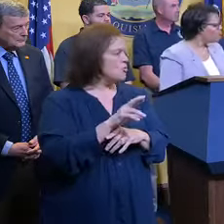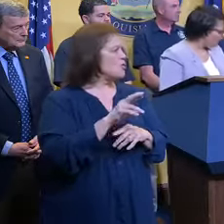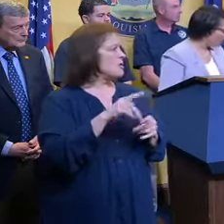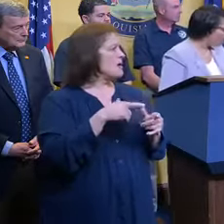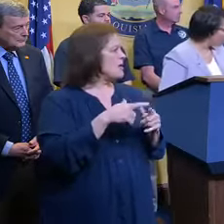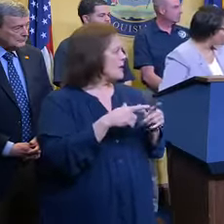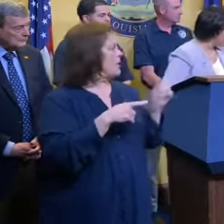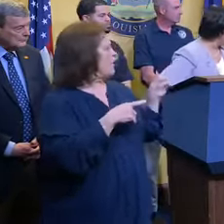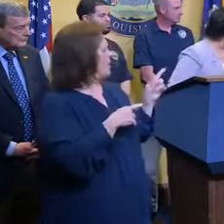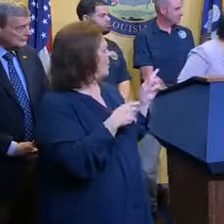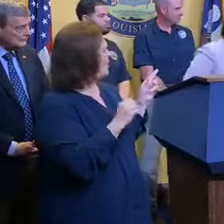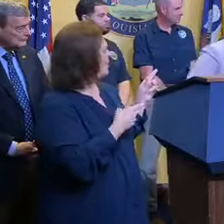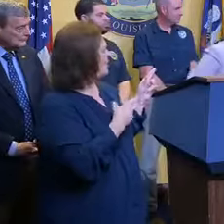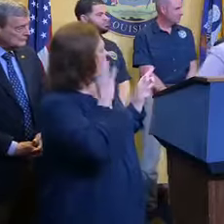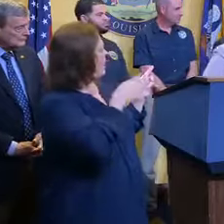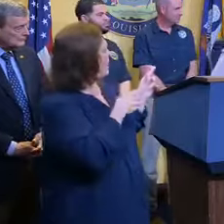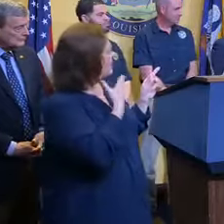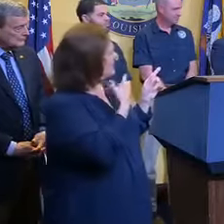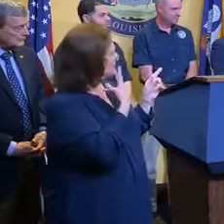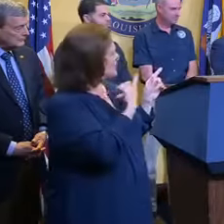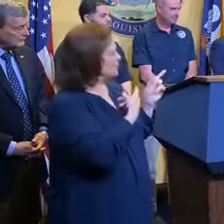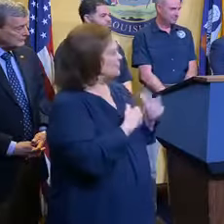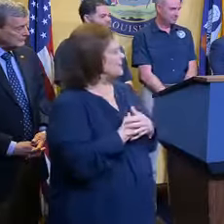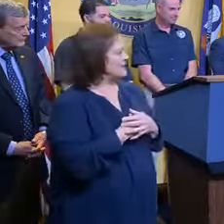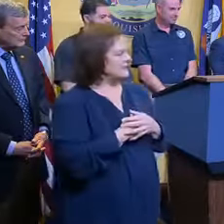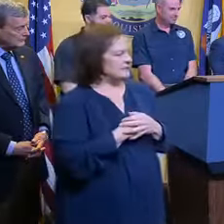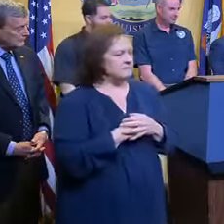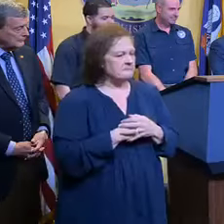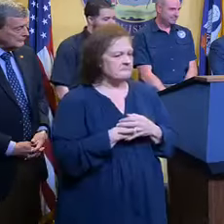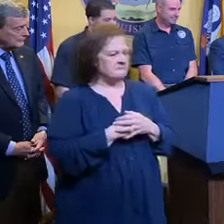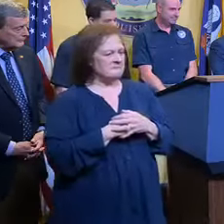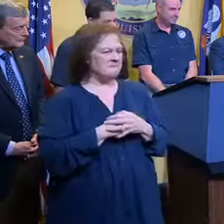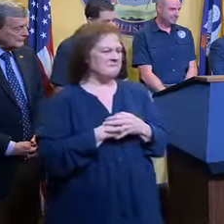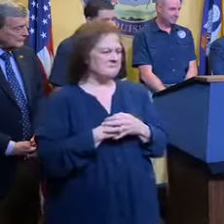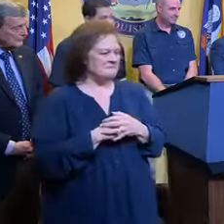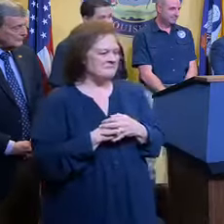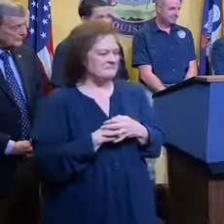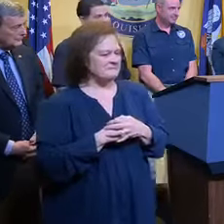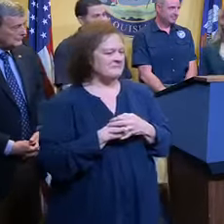Banks. Hey, Councilman, how you doing? Good to see you. Come on up. Thank you.